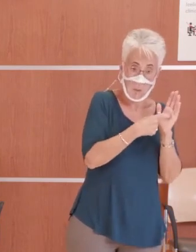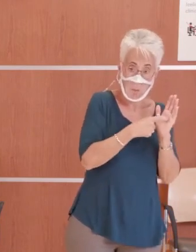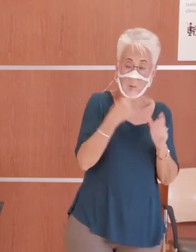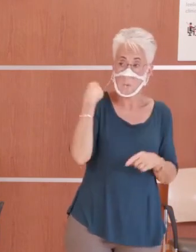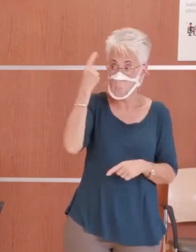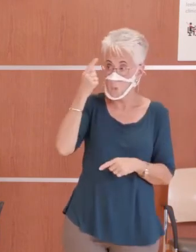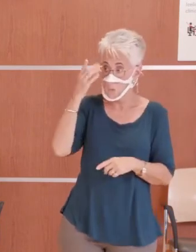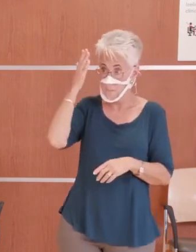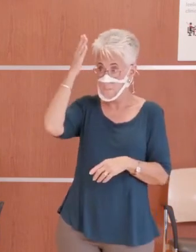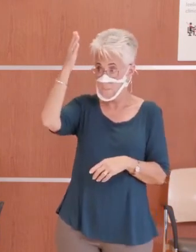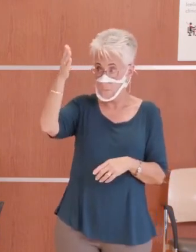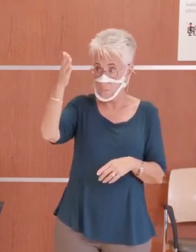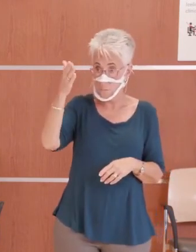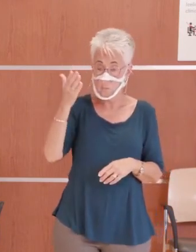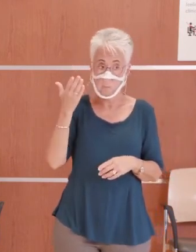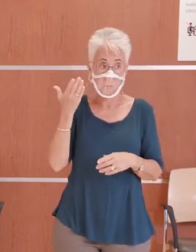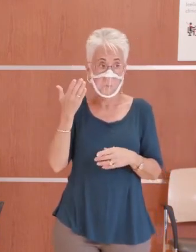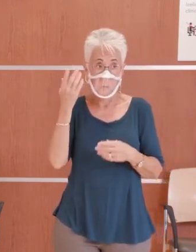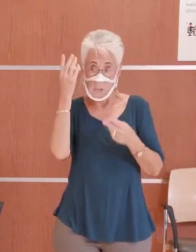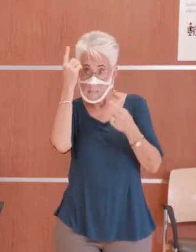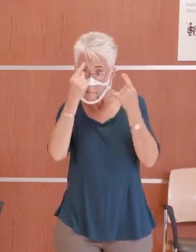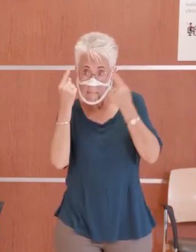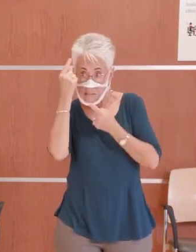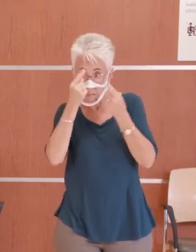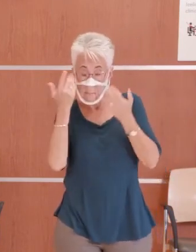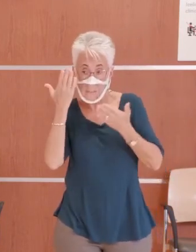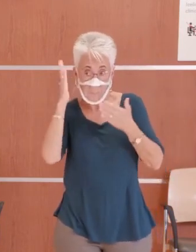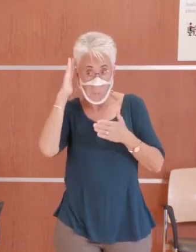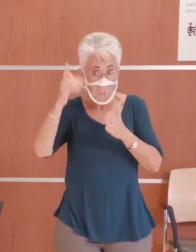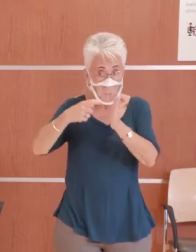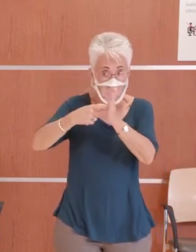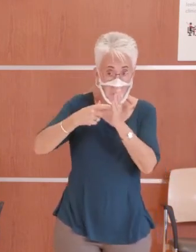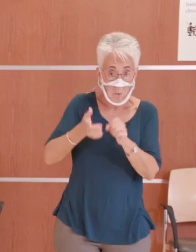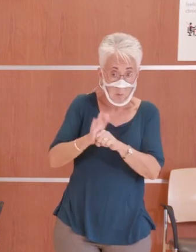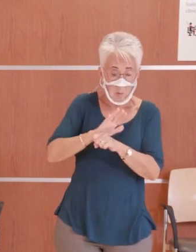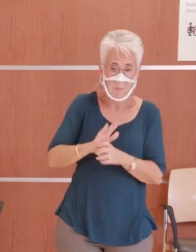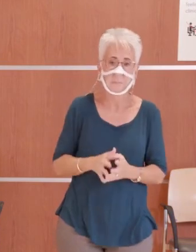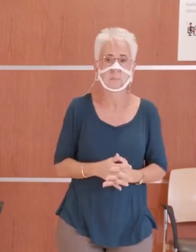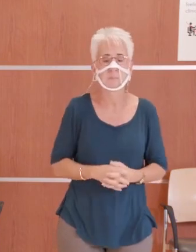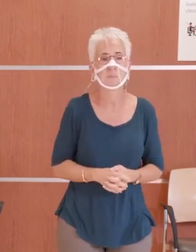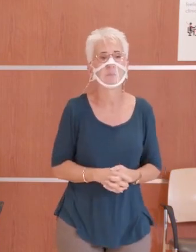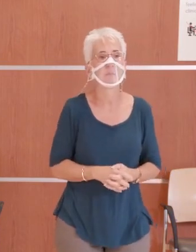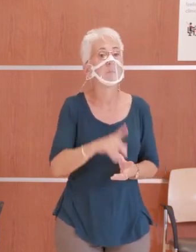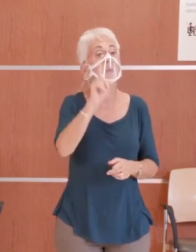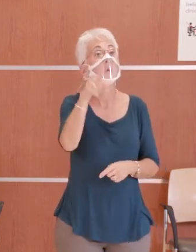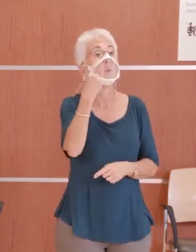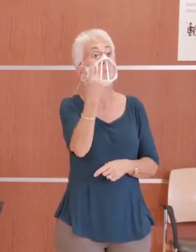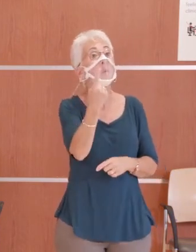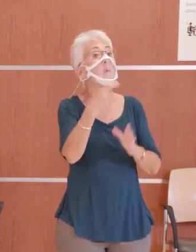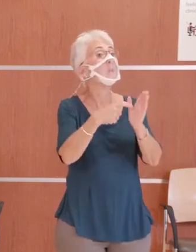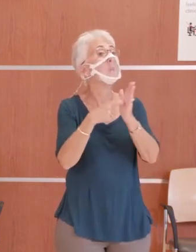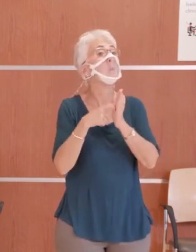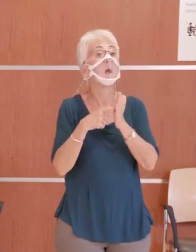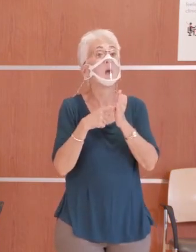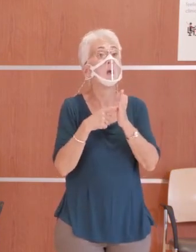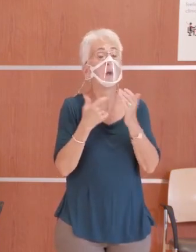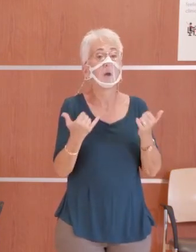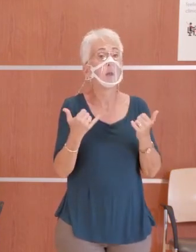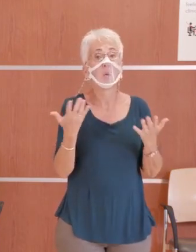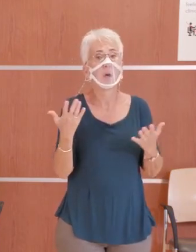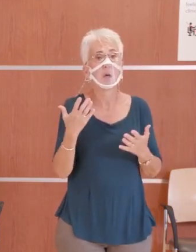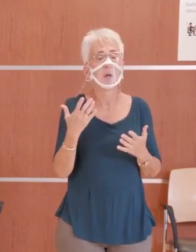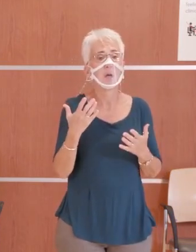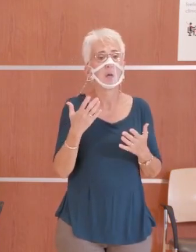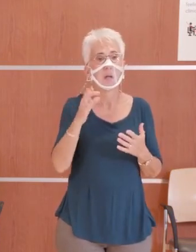future, based on what you said earlier, are you contemplating requiring COVID vaccination? The only vaccines that are required right now are